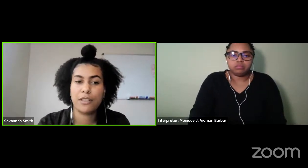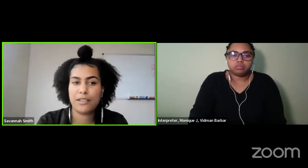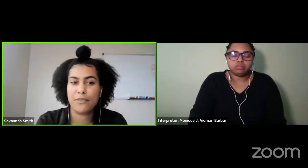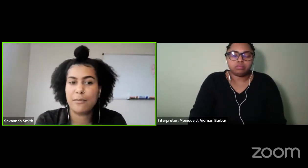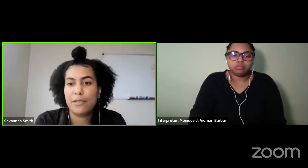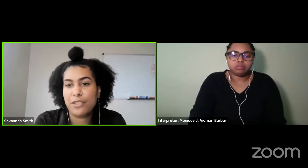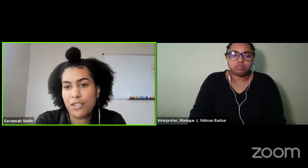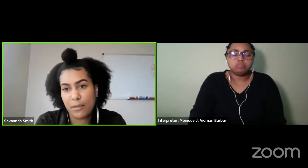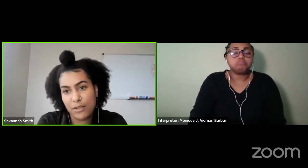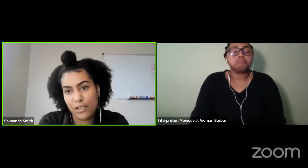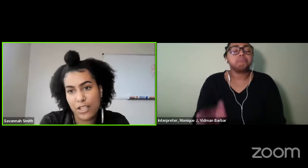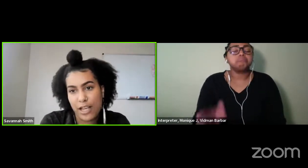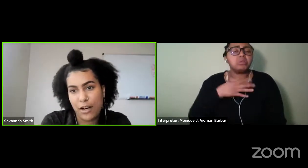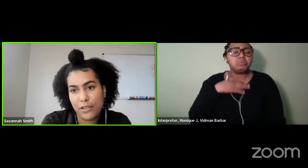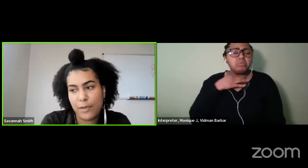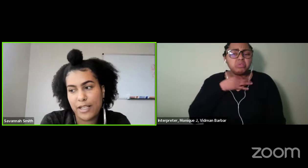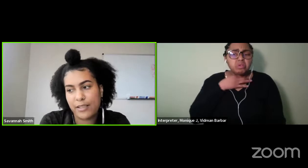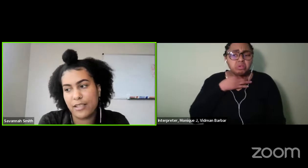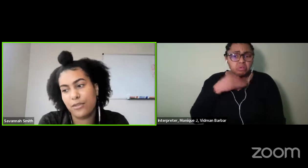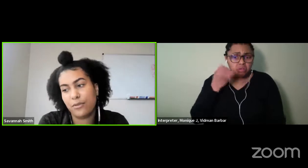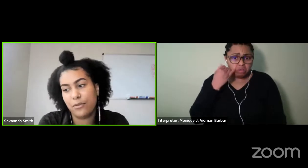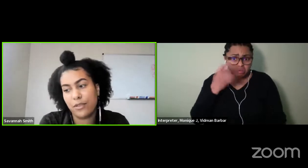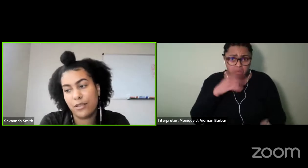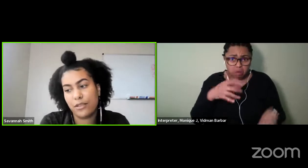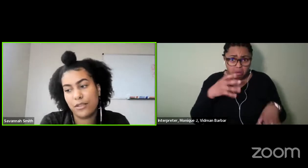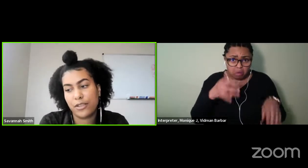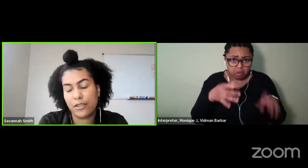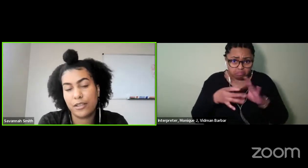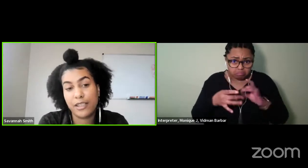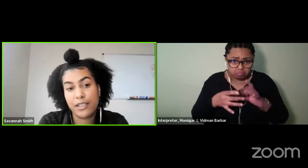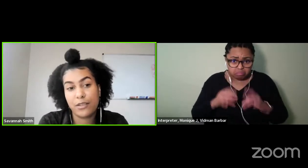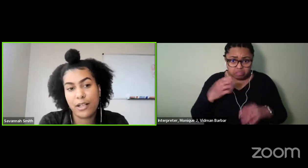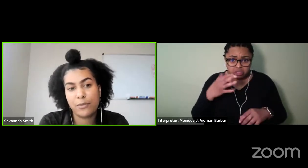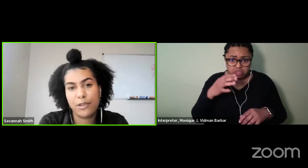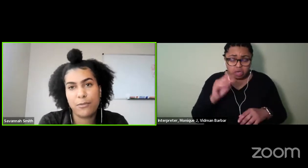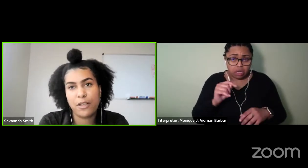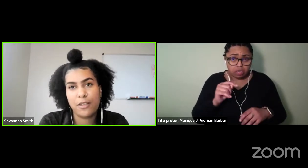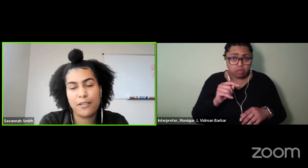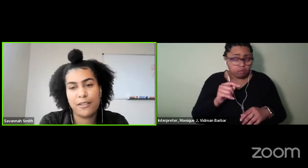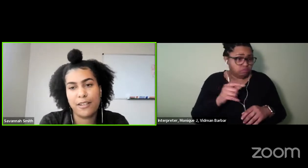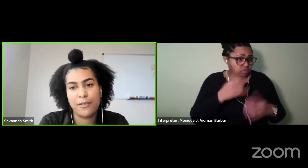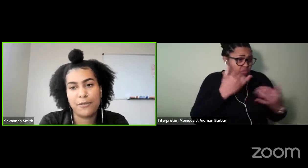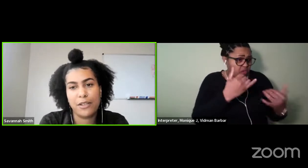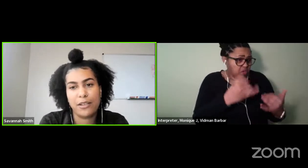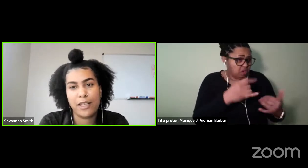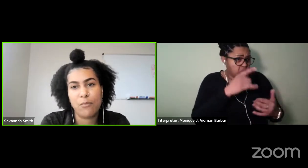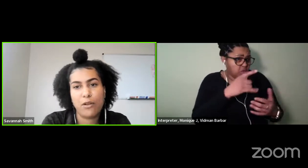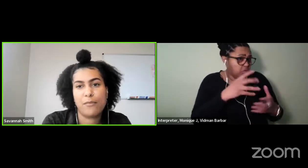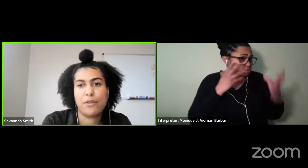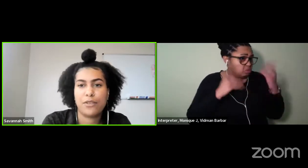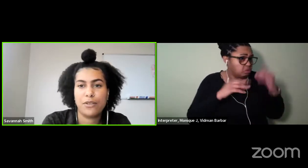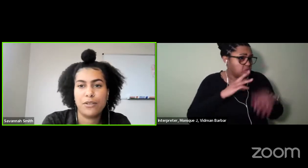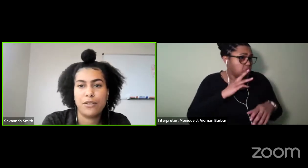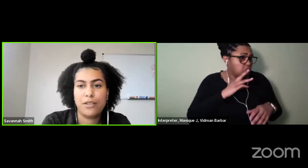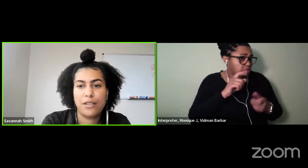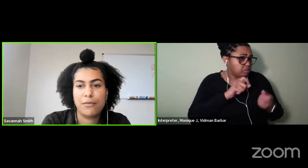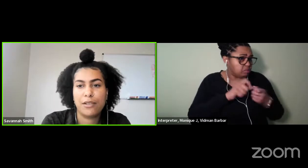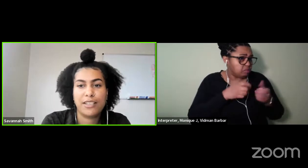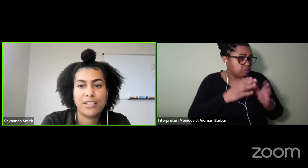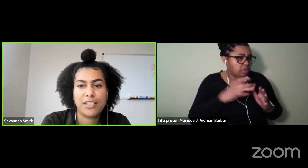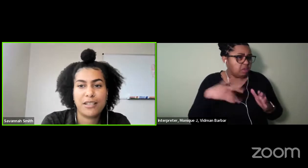So I'm curious if anybody wants to drop in the chat, are there ways that you currently interact with water that feel like more of a